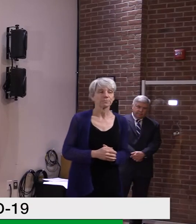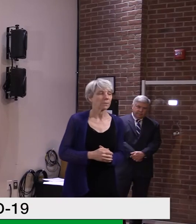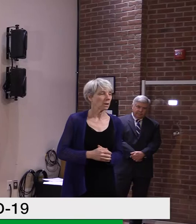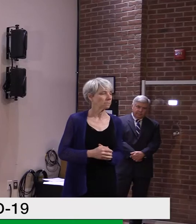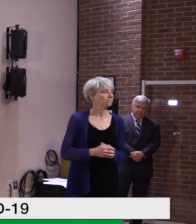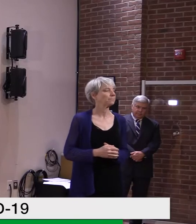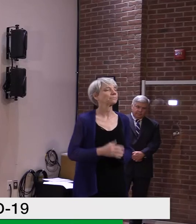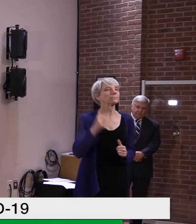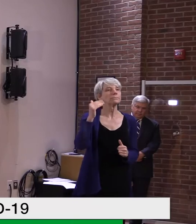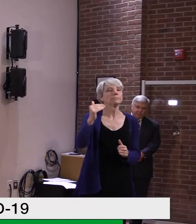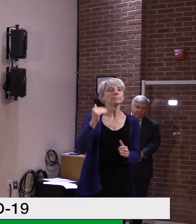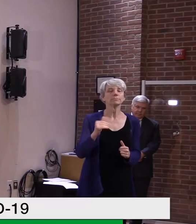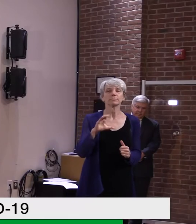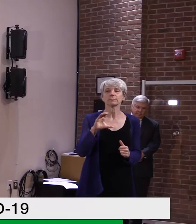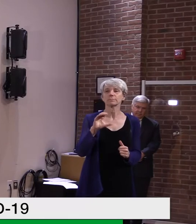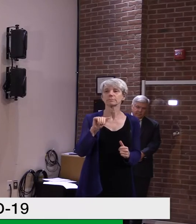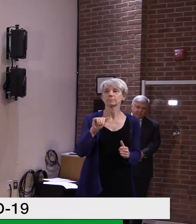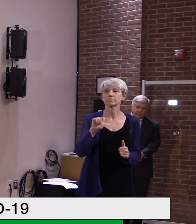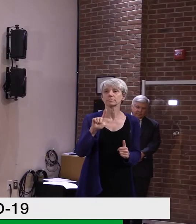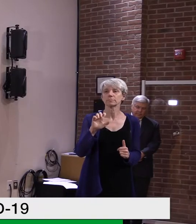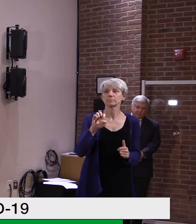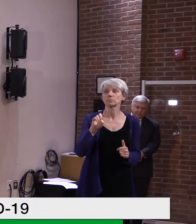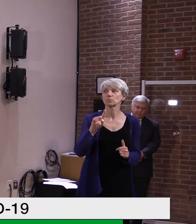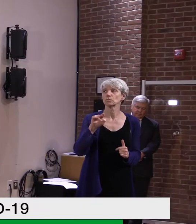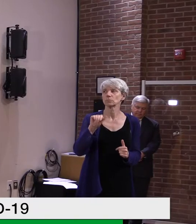Andrew McGregor, Caledonian Record.